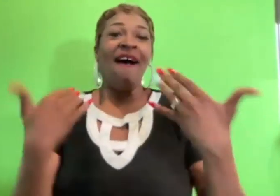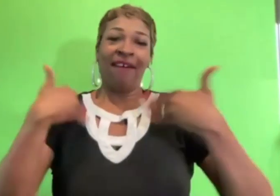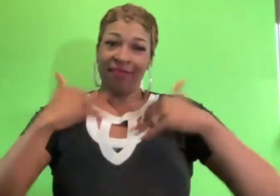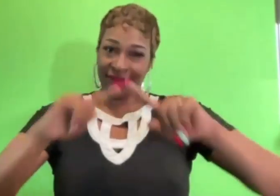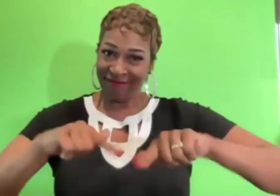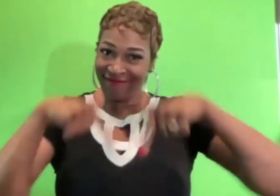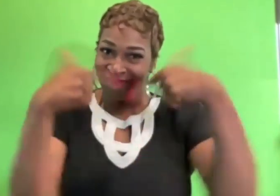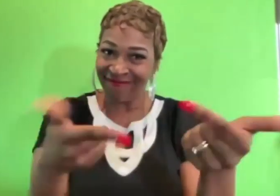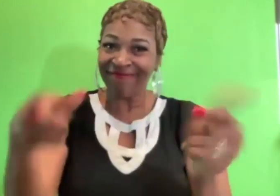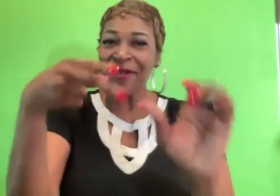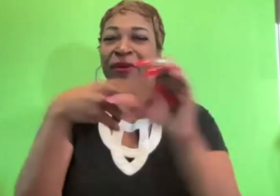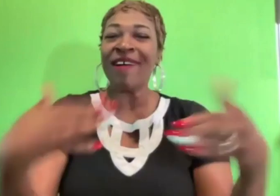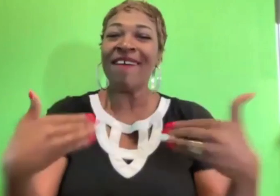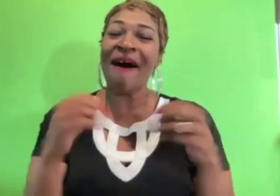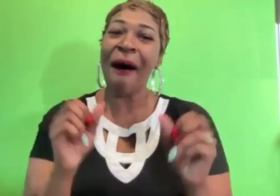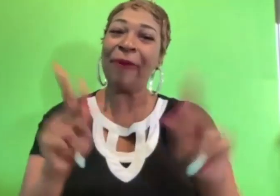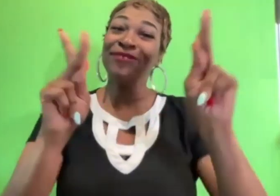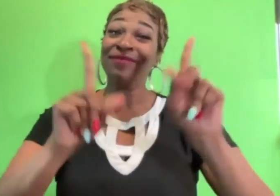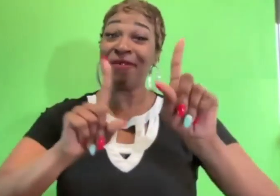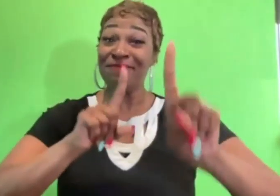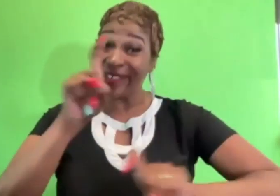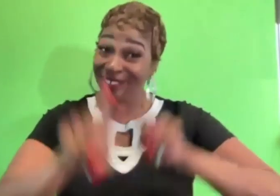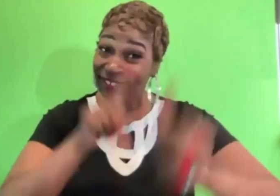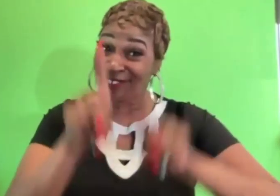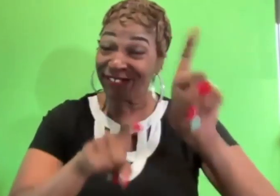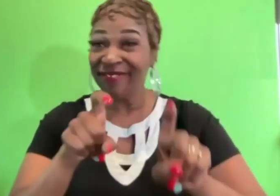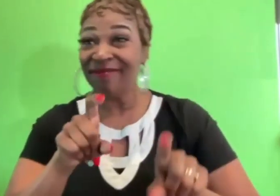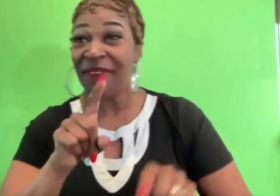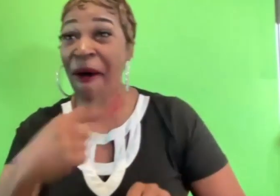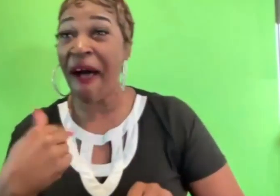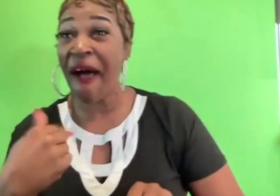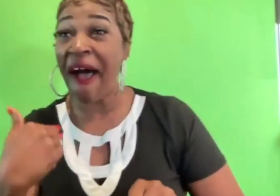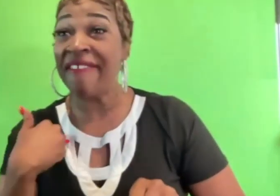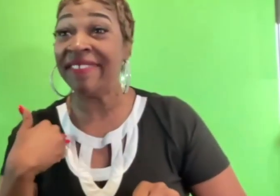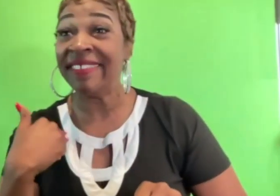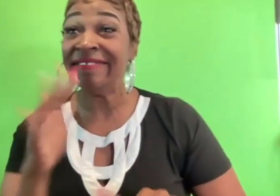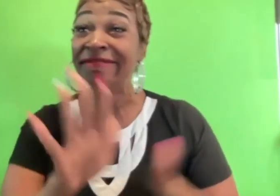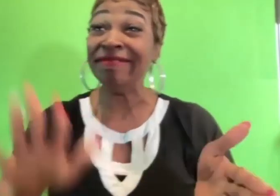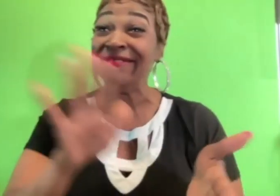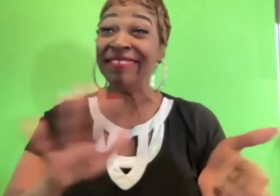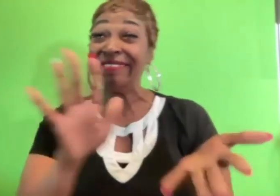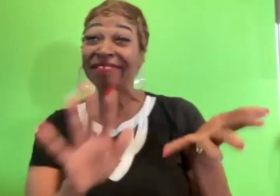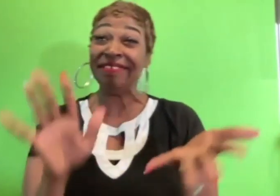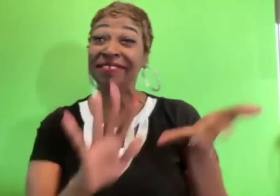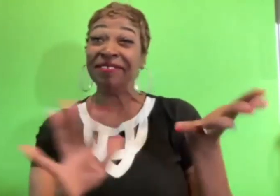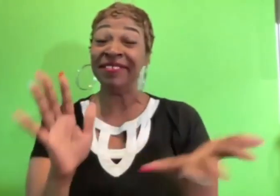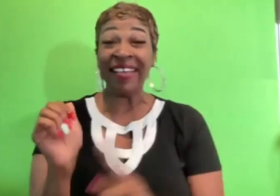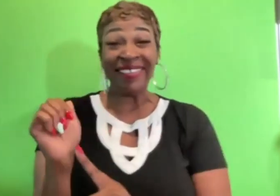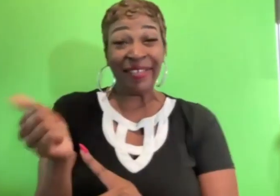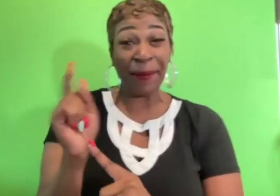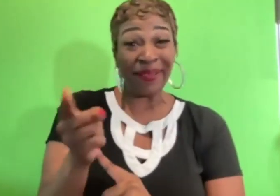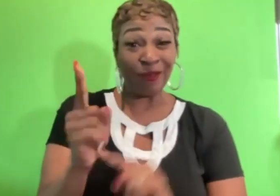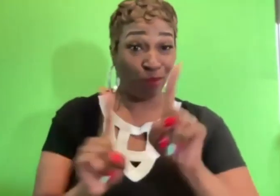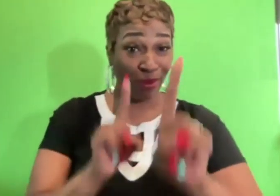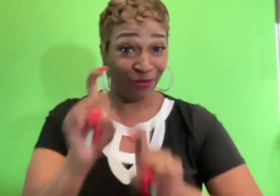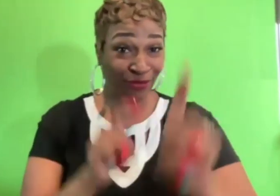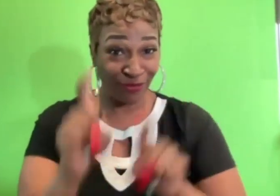This is something that I've been able to pass on to students who have come behind me, but we do have some questions from our